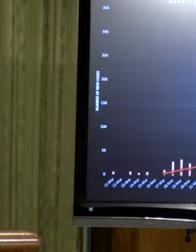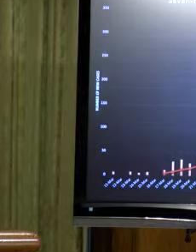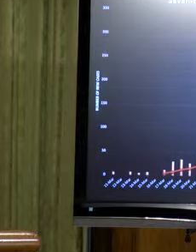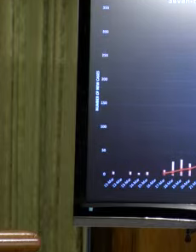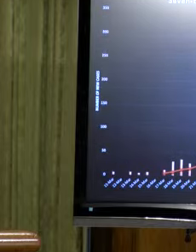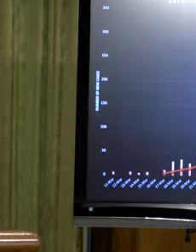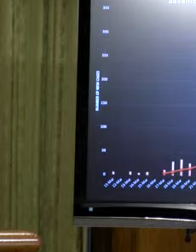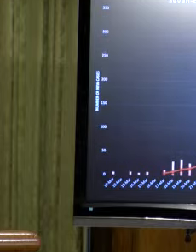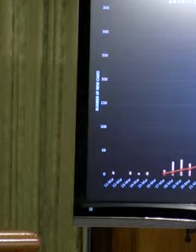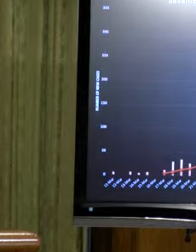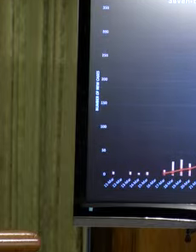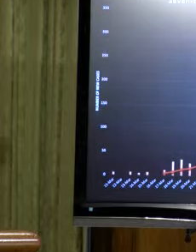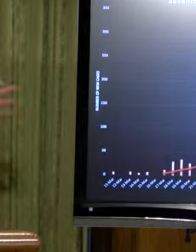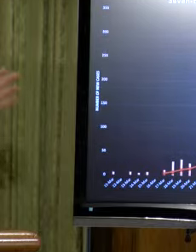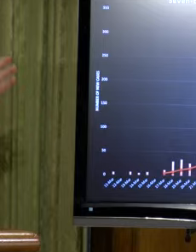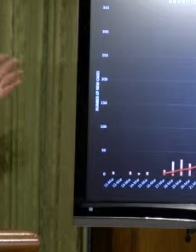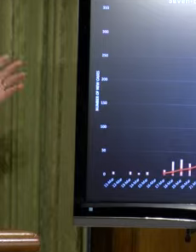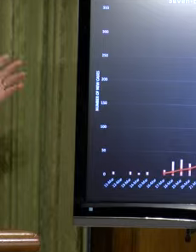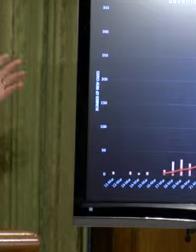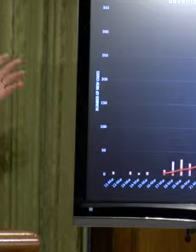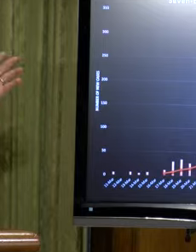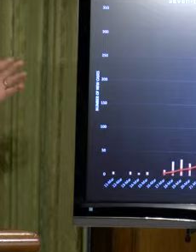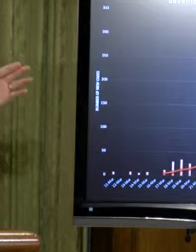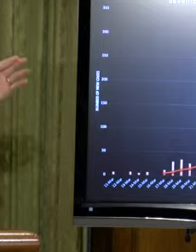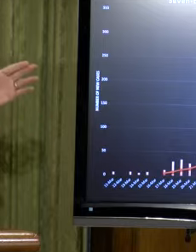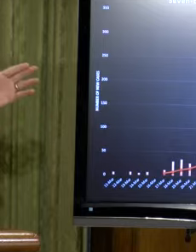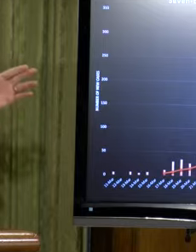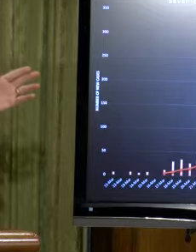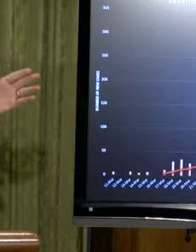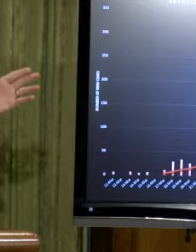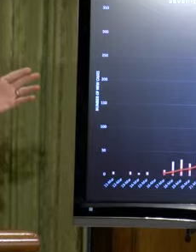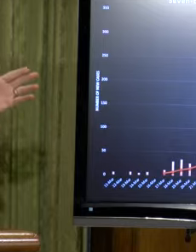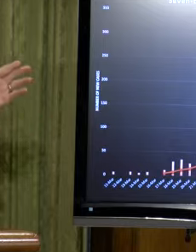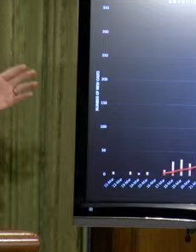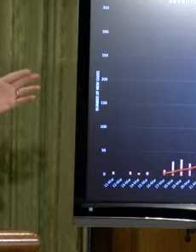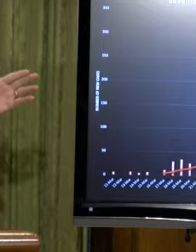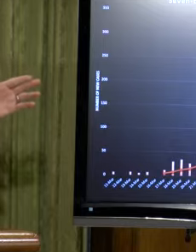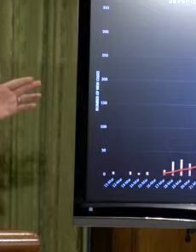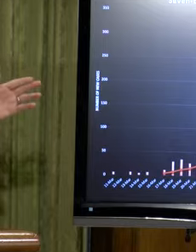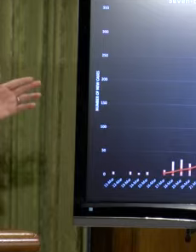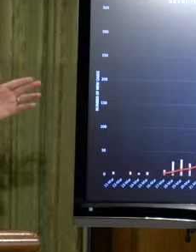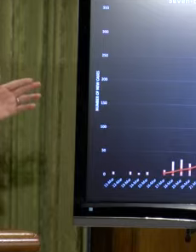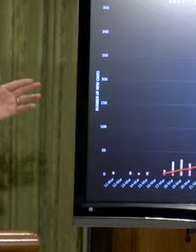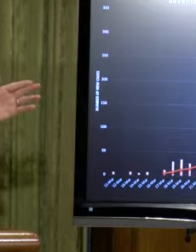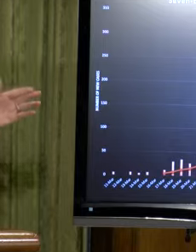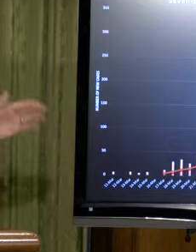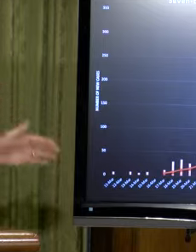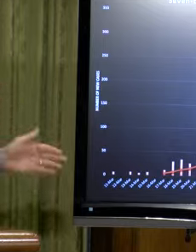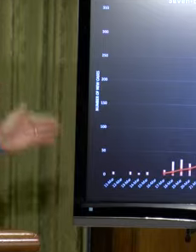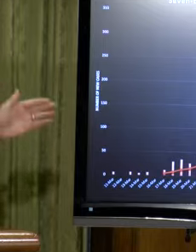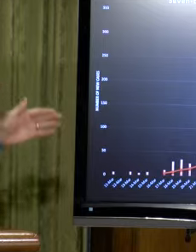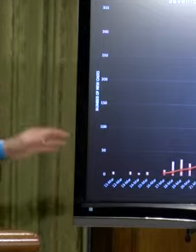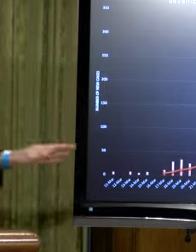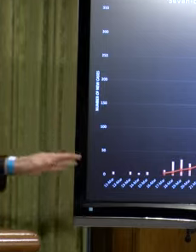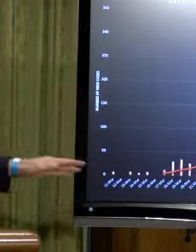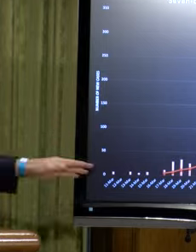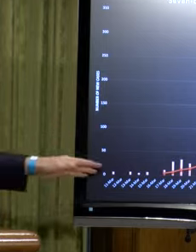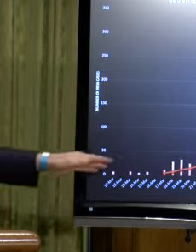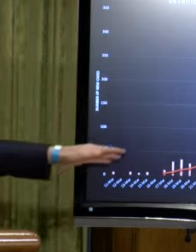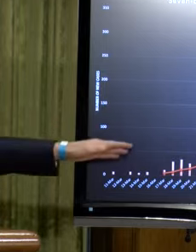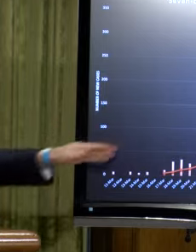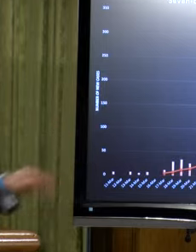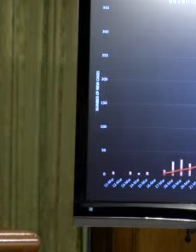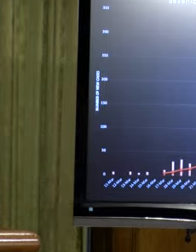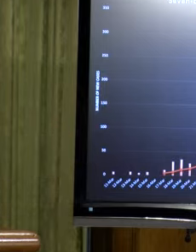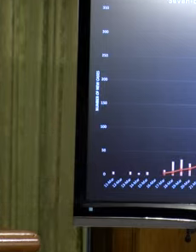line with all the cases combined. 7-day rolling average of the new COVID cases. You see the bar graph,